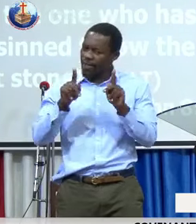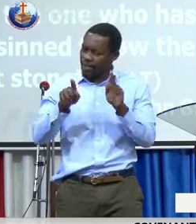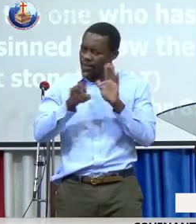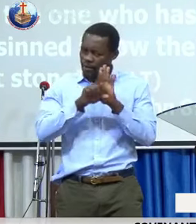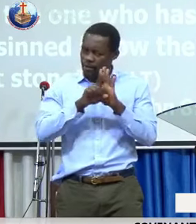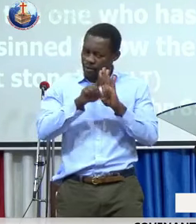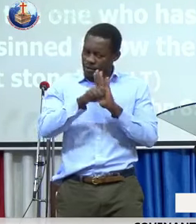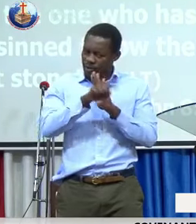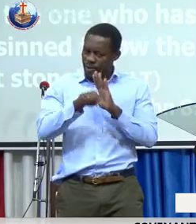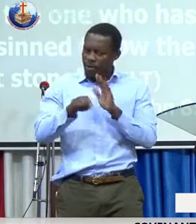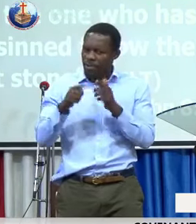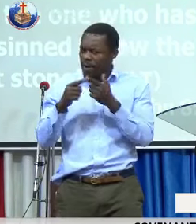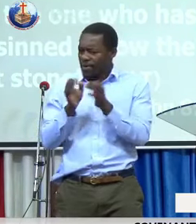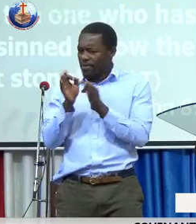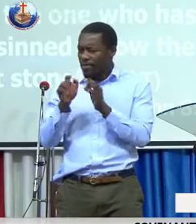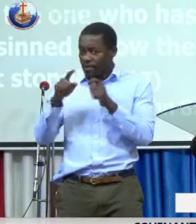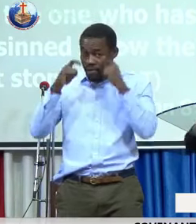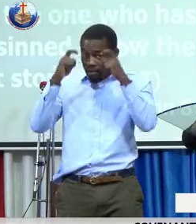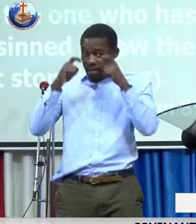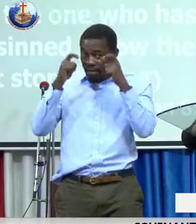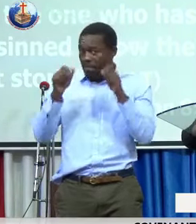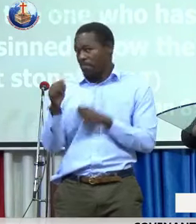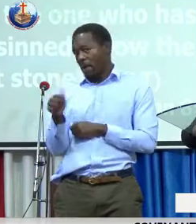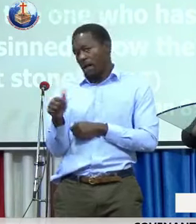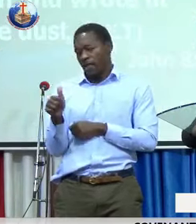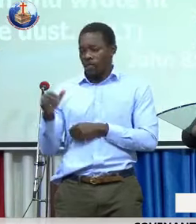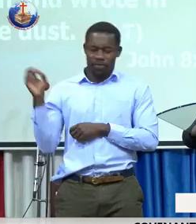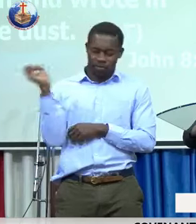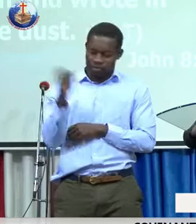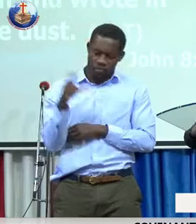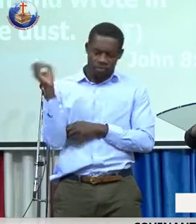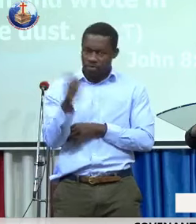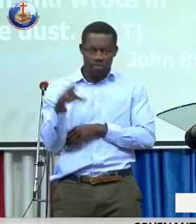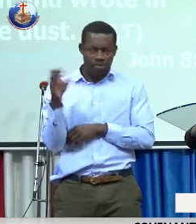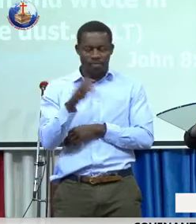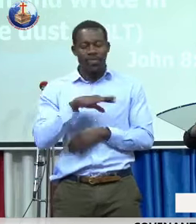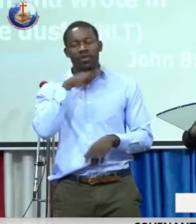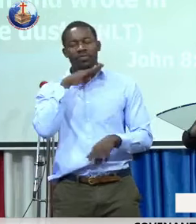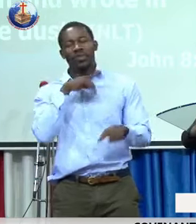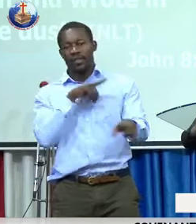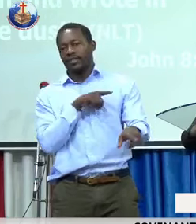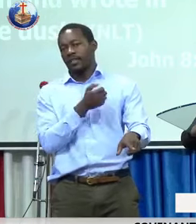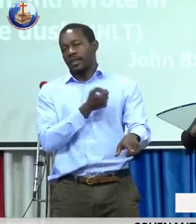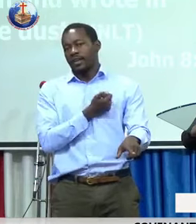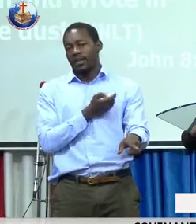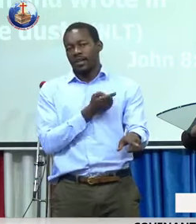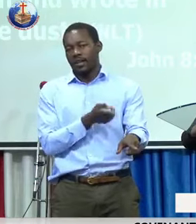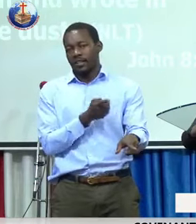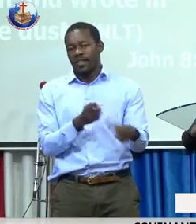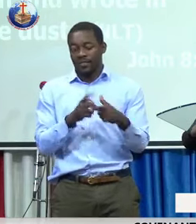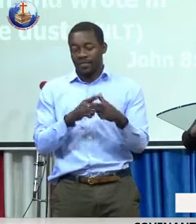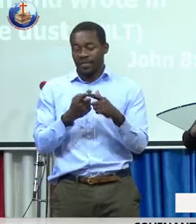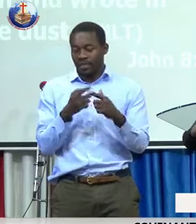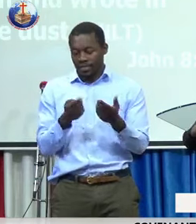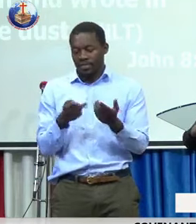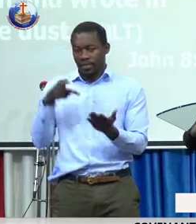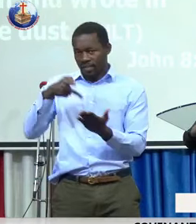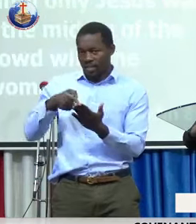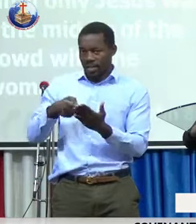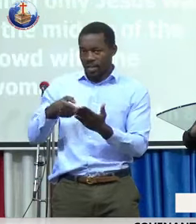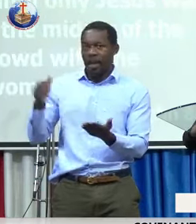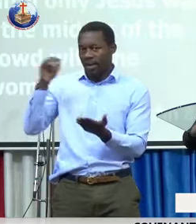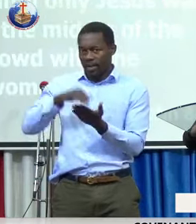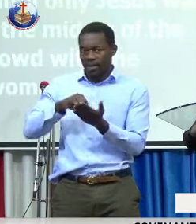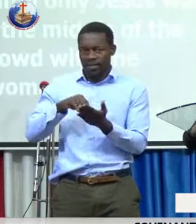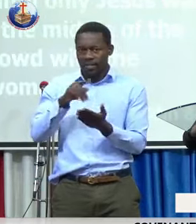have never sinned throw the first stones. Then he stooped down again and wrote in the dust. When the accusers heard this,